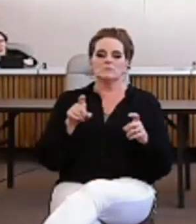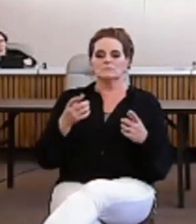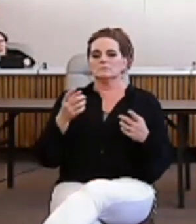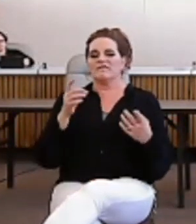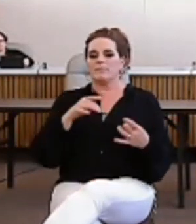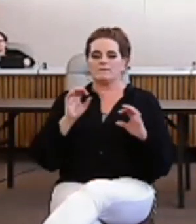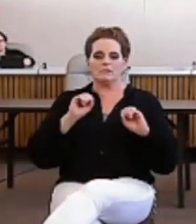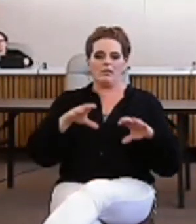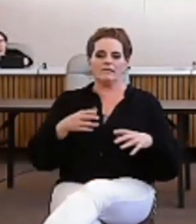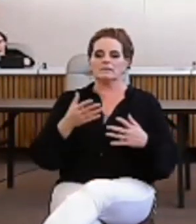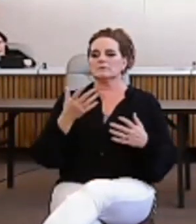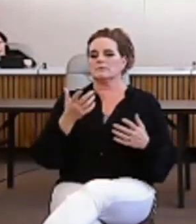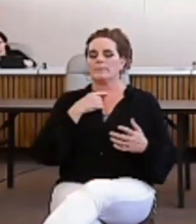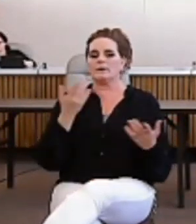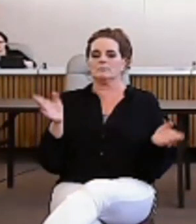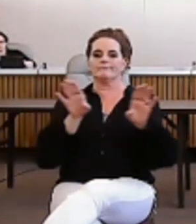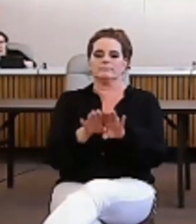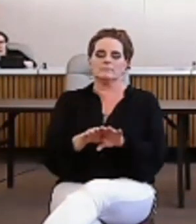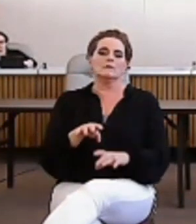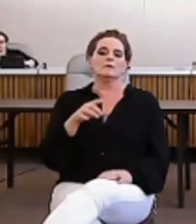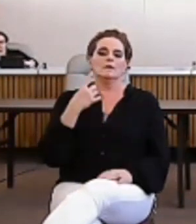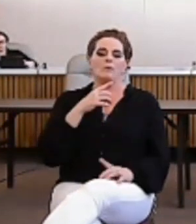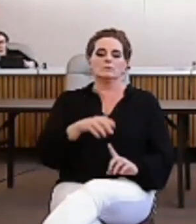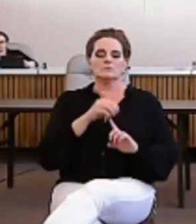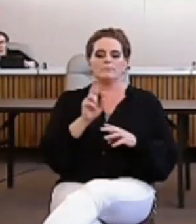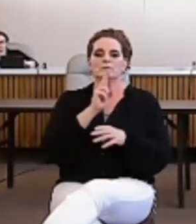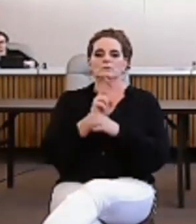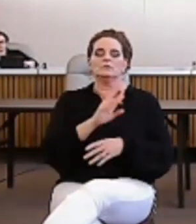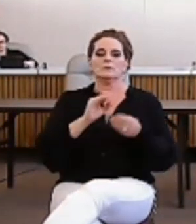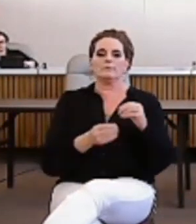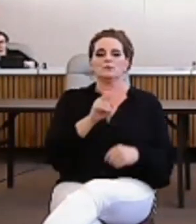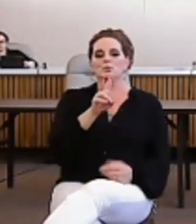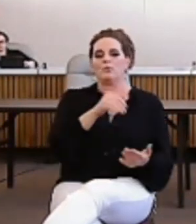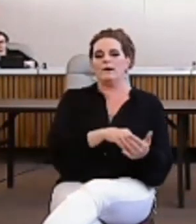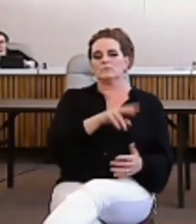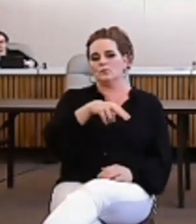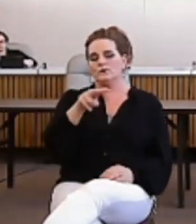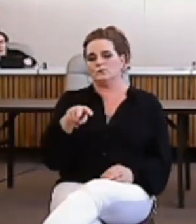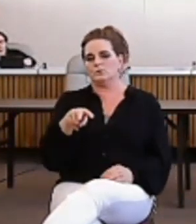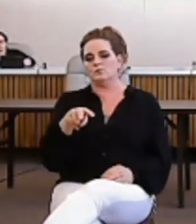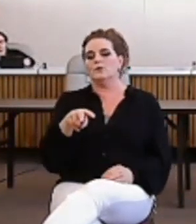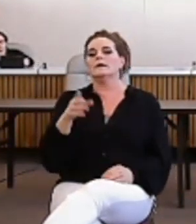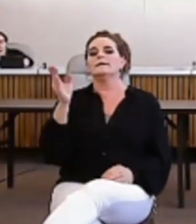close the public hearing for special use permit application number 2022-020.